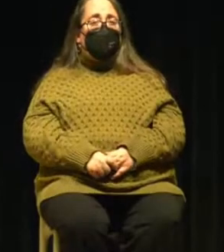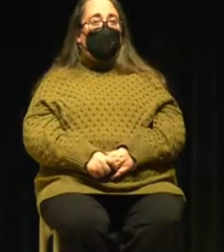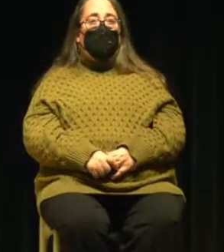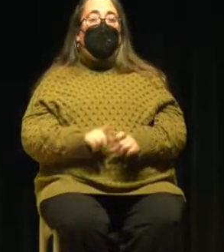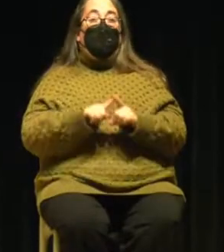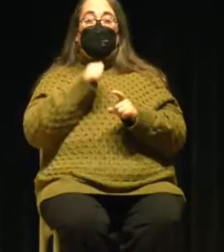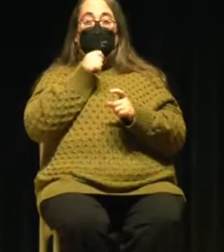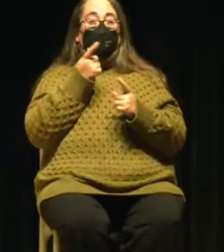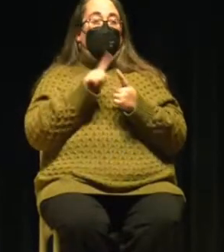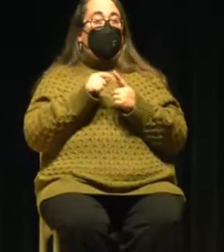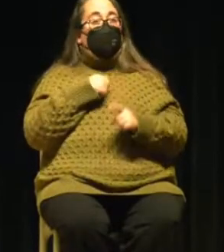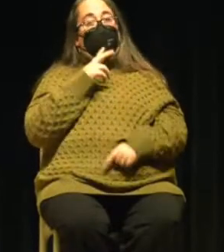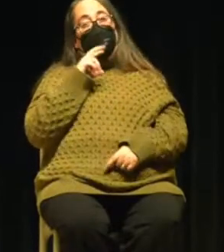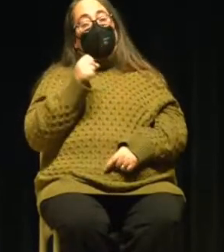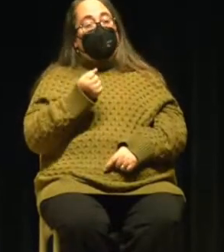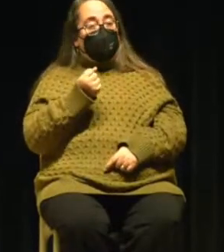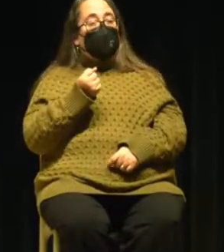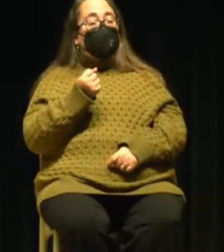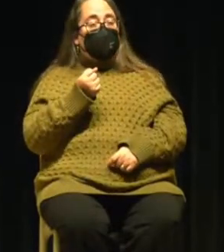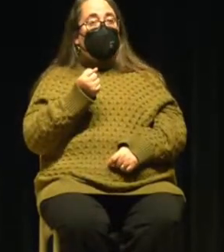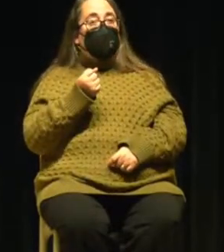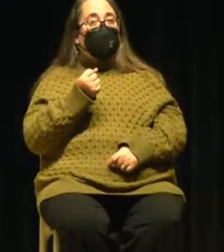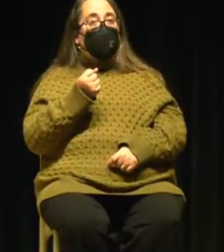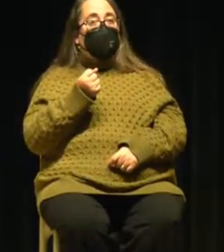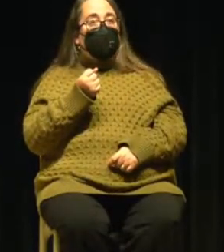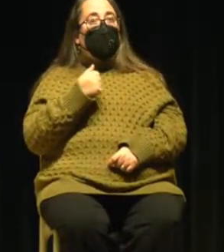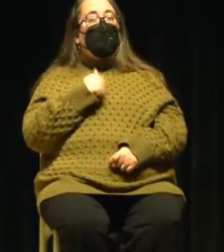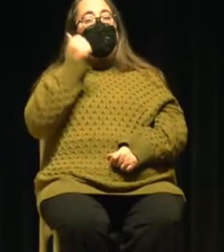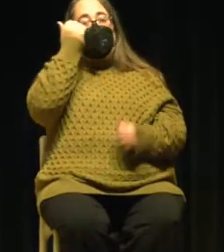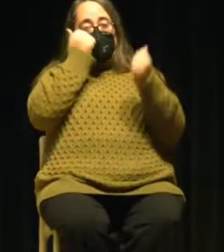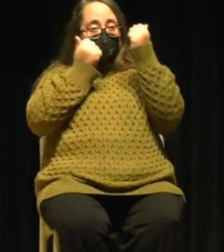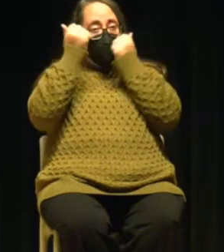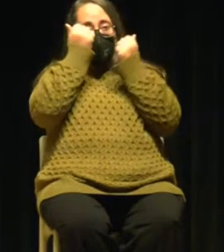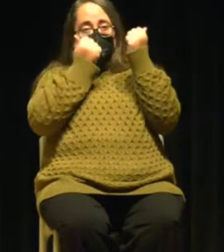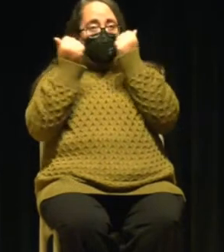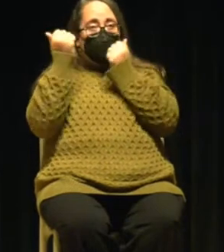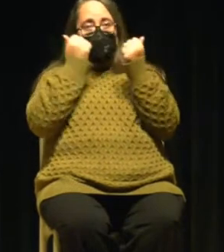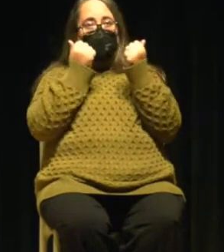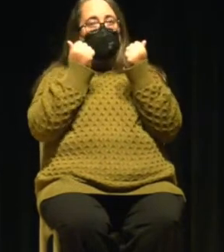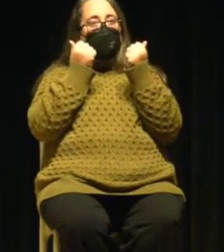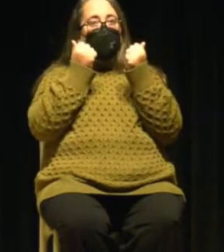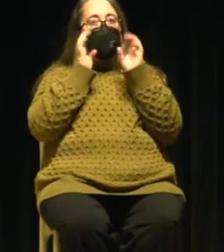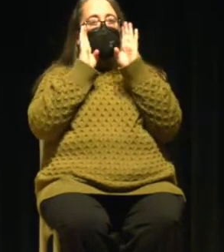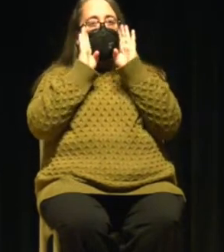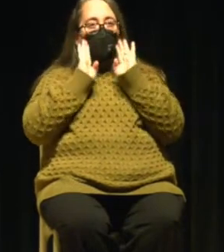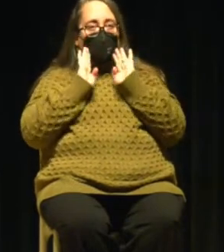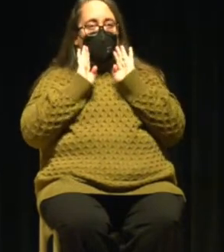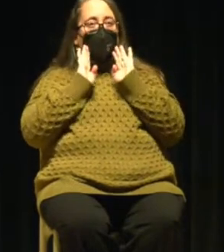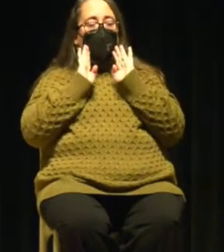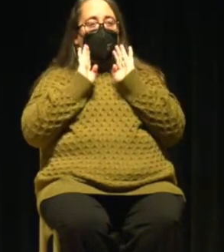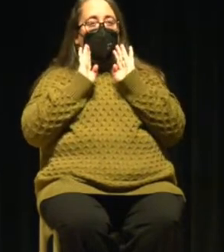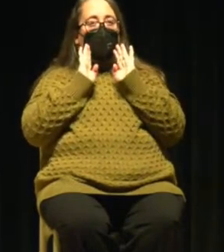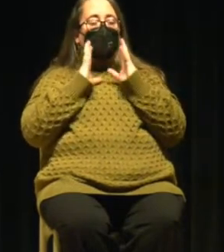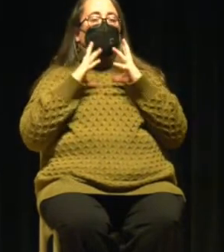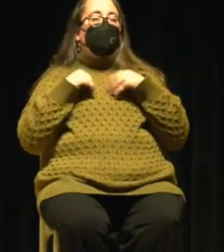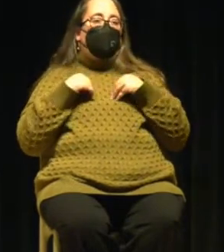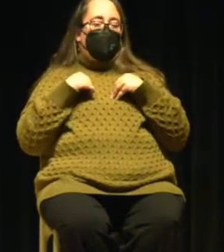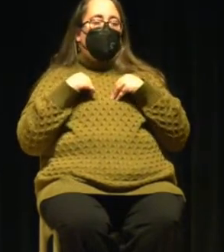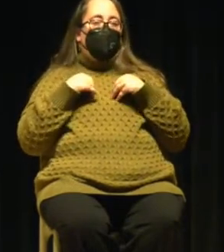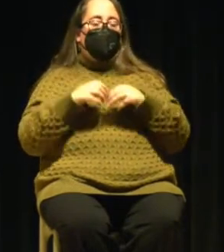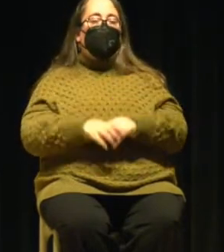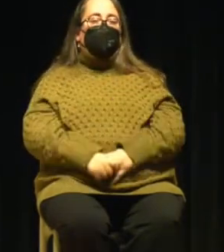wasn't until I was like in my early 30s that I was like, I could wash my face and be completely brown and be okay with it.